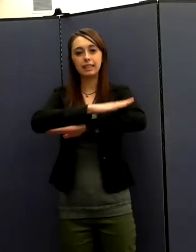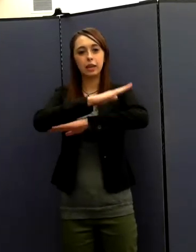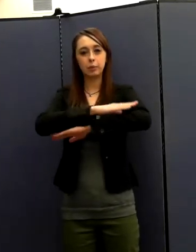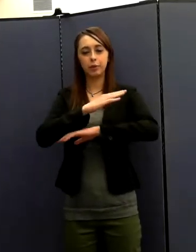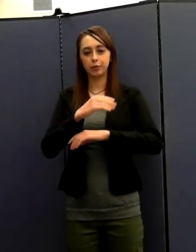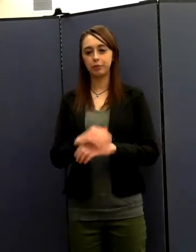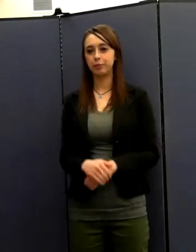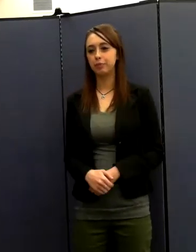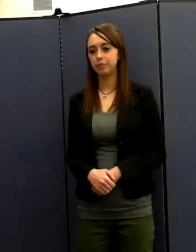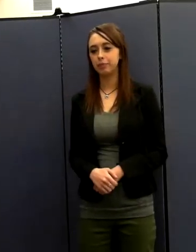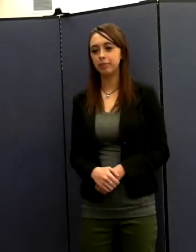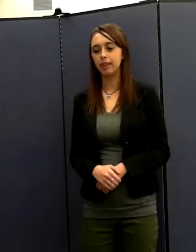A place.